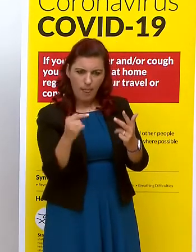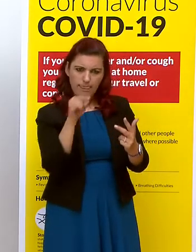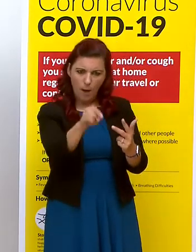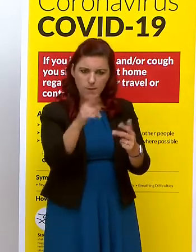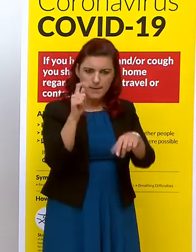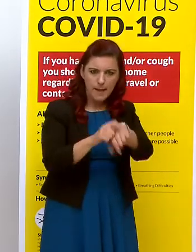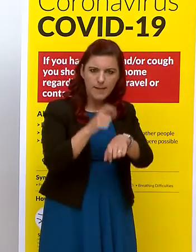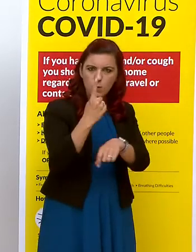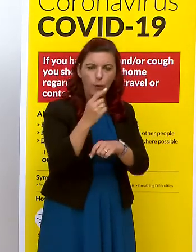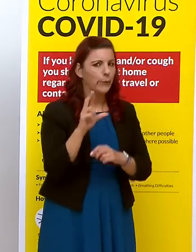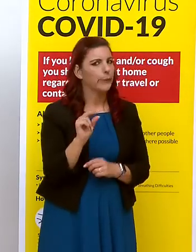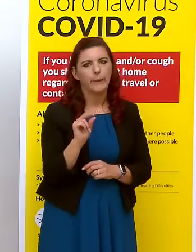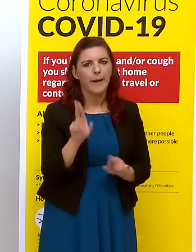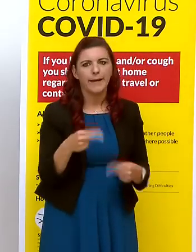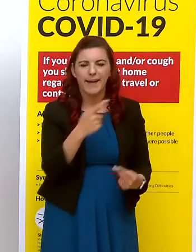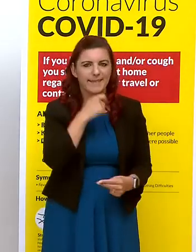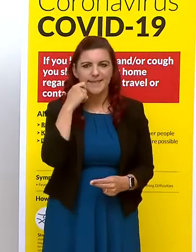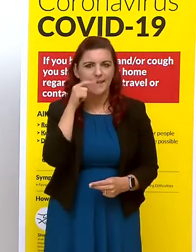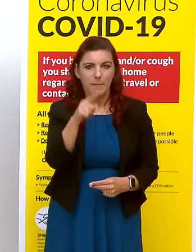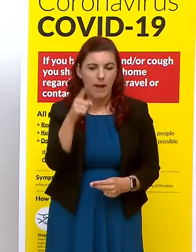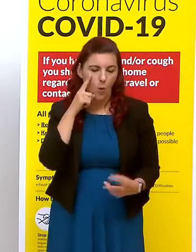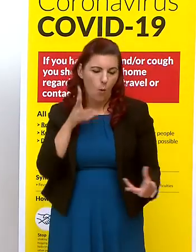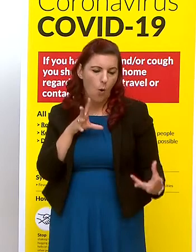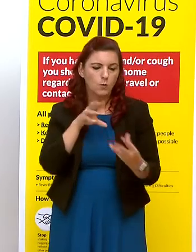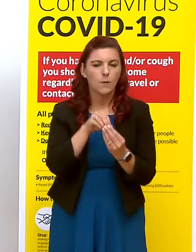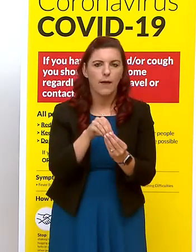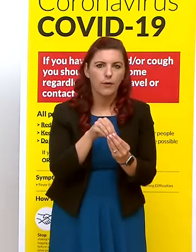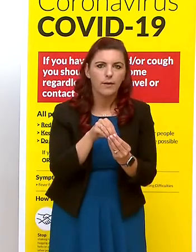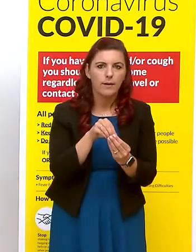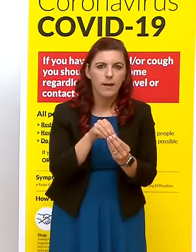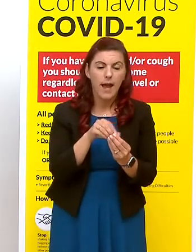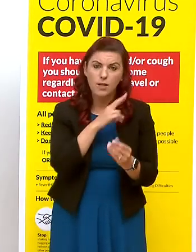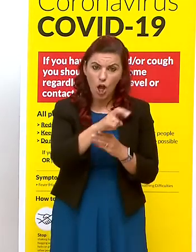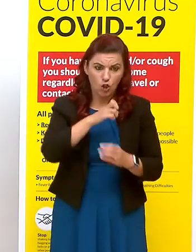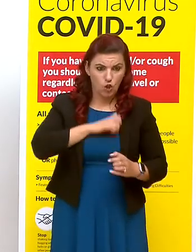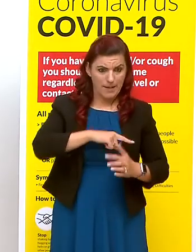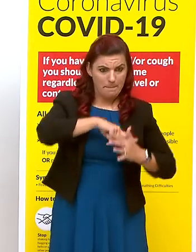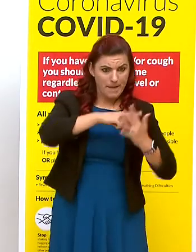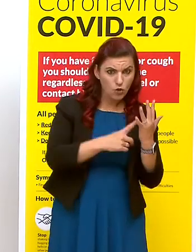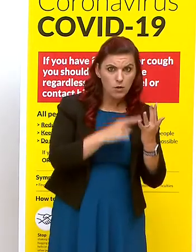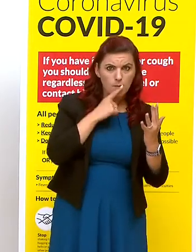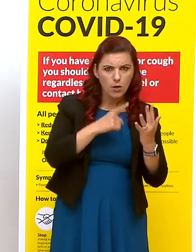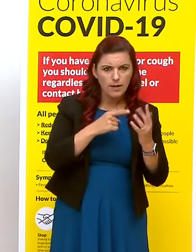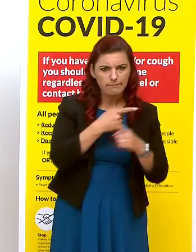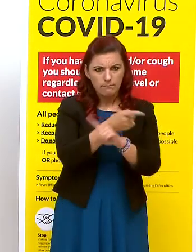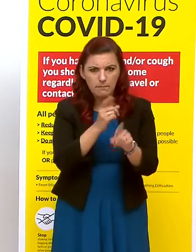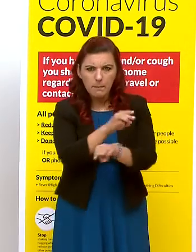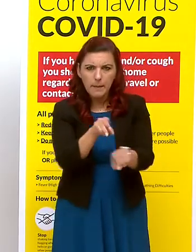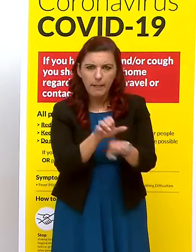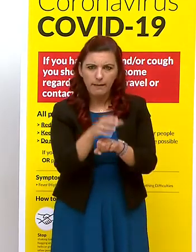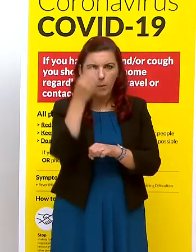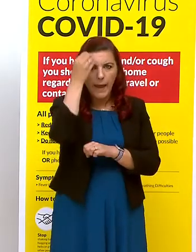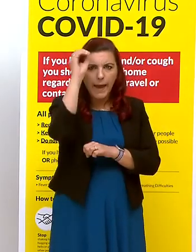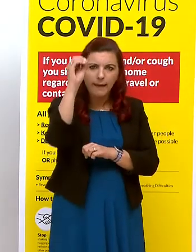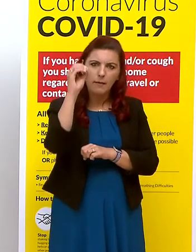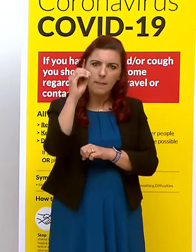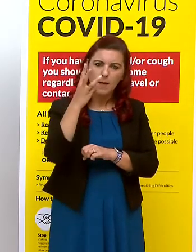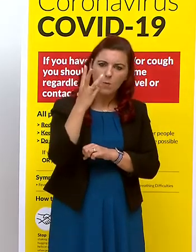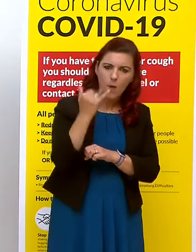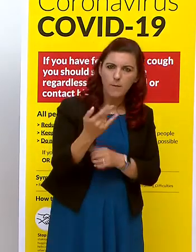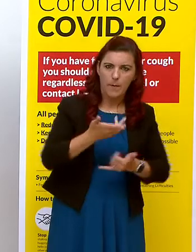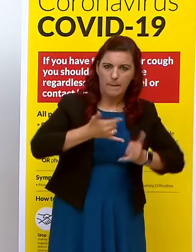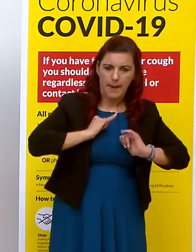I have no doubt that the measures that were brought in and people's compliance with those measures have led to the collapse of community